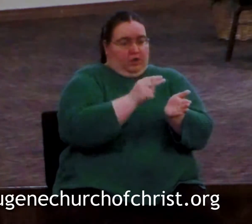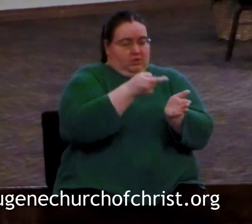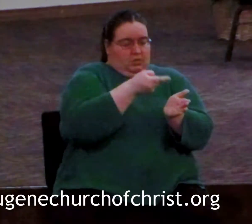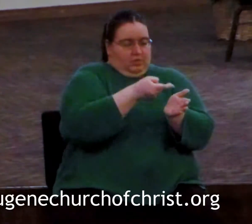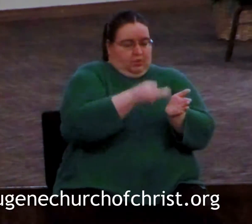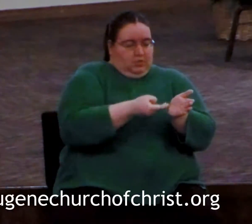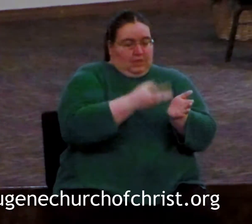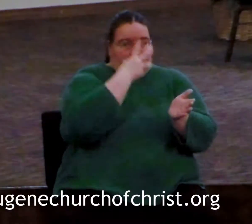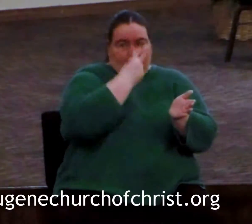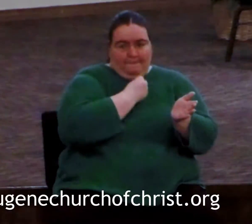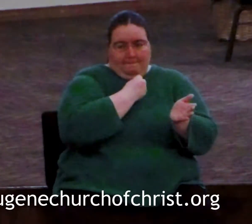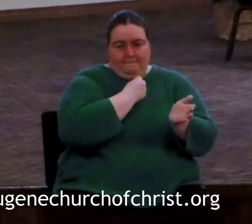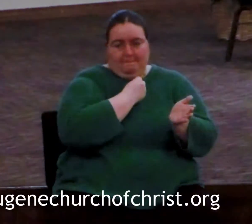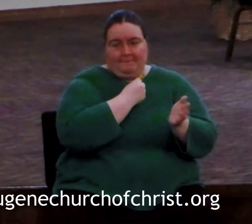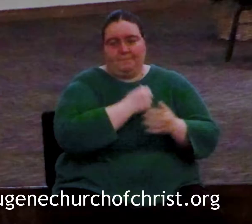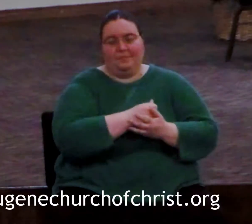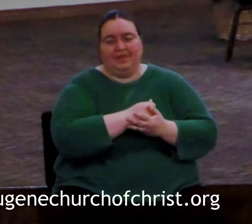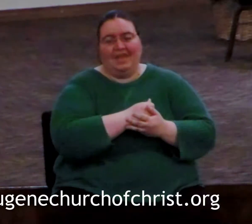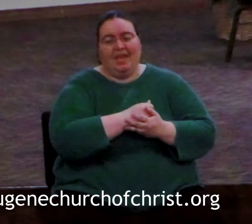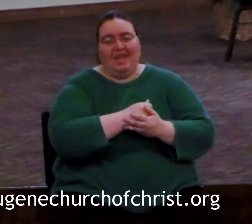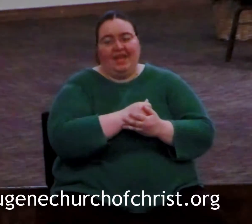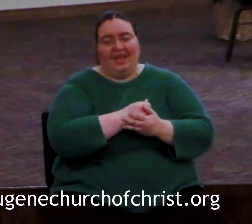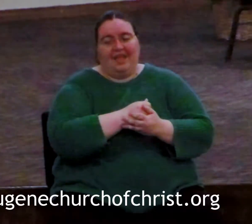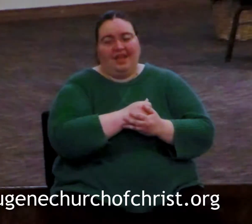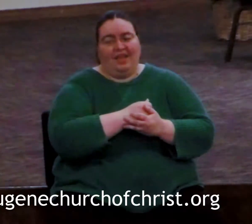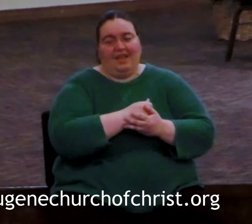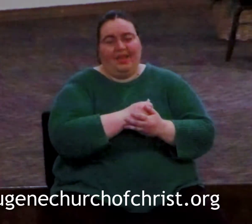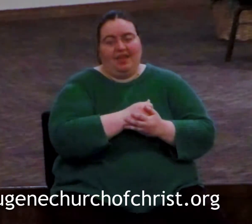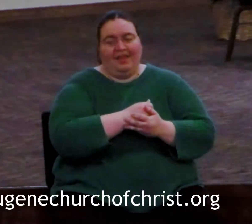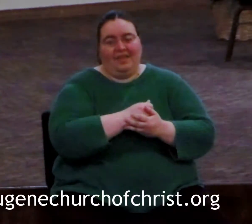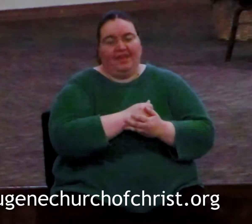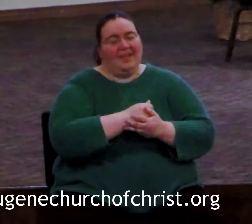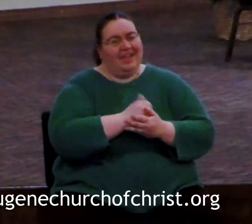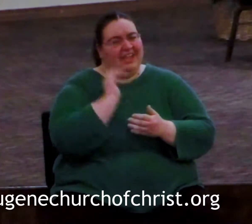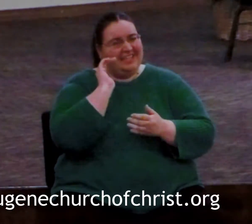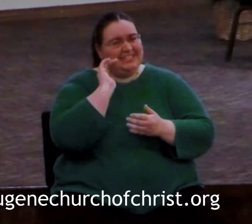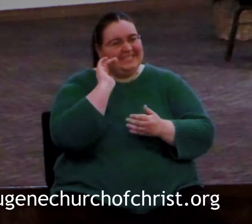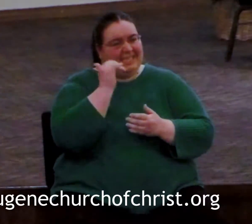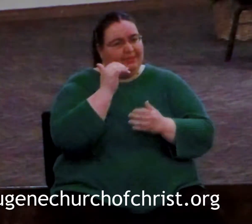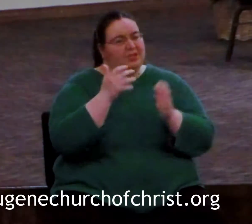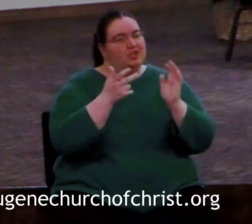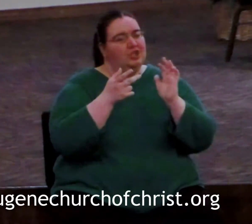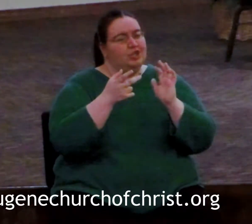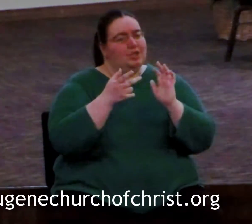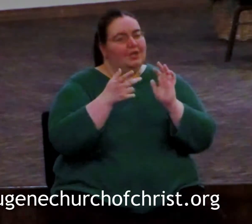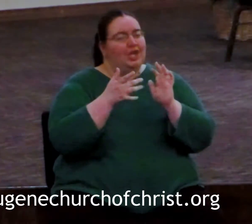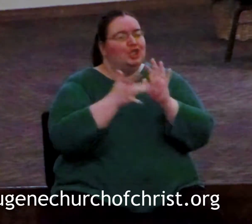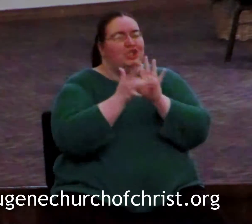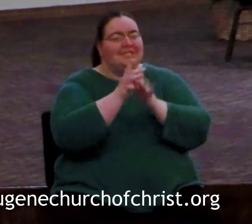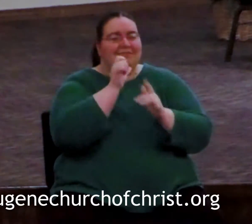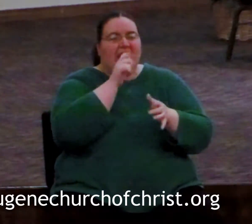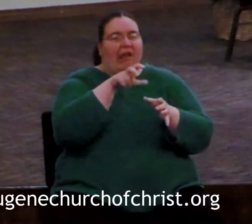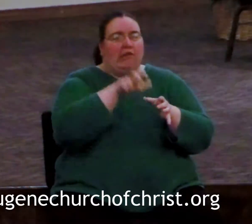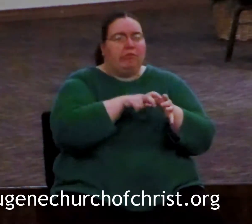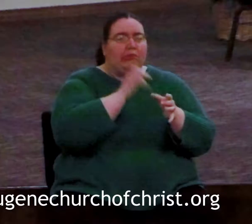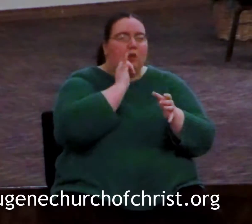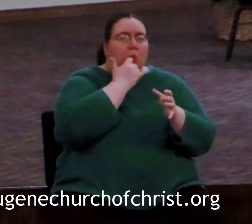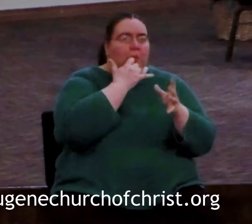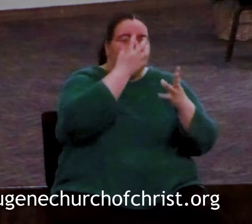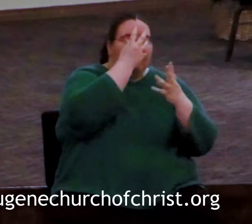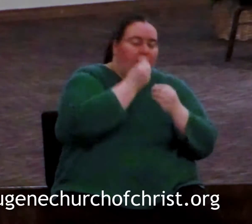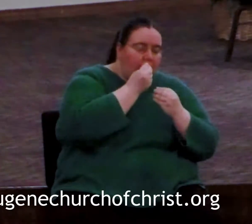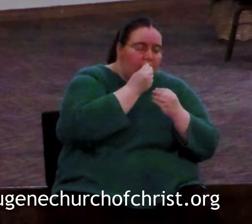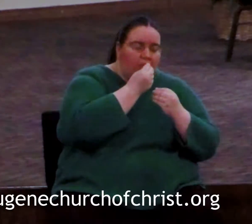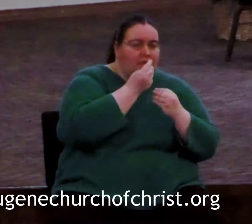that this is intentional. He has gone down here to sleep. He's gone down here to relax, to get away from whatever's going